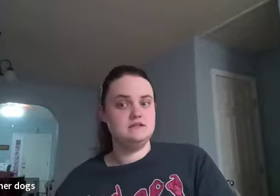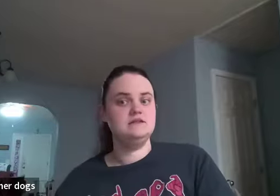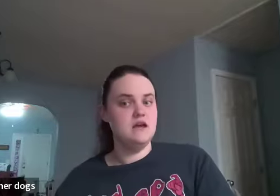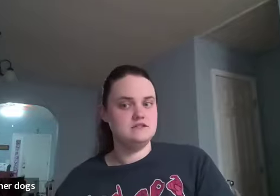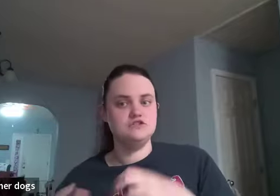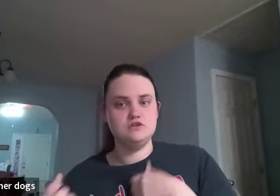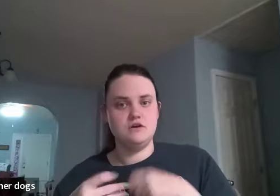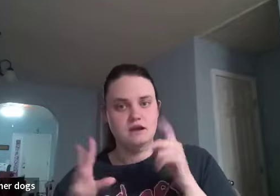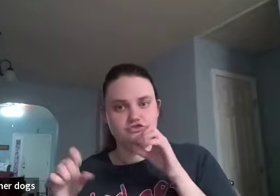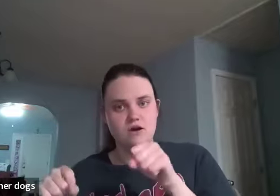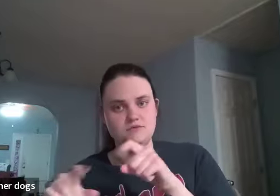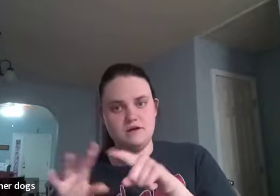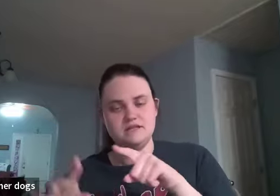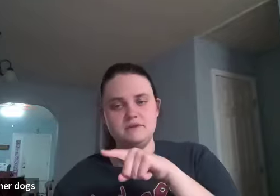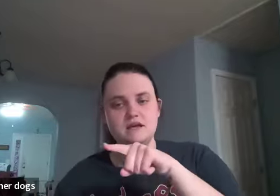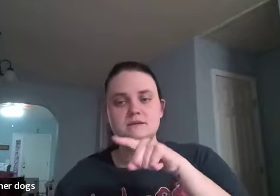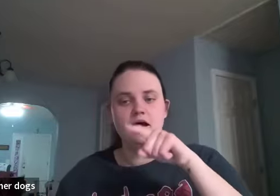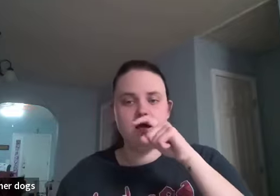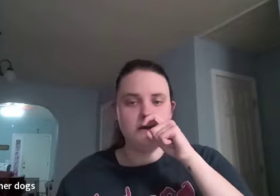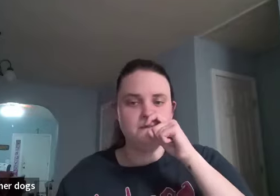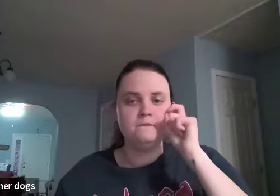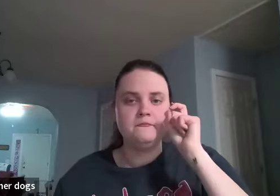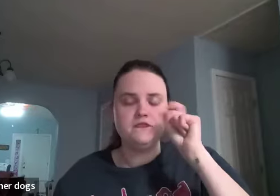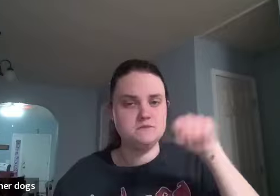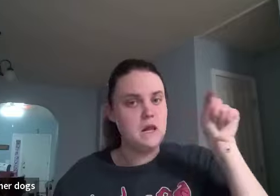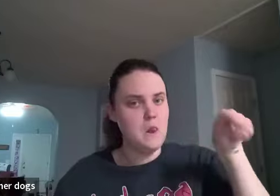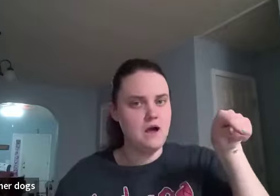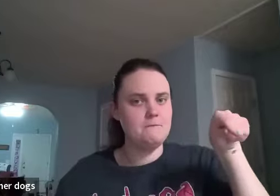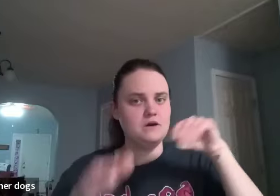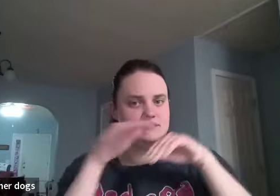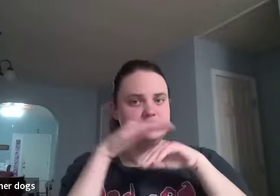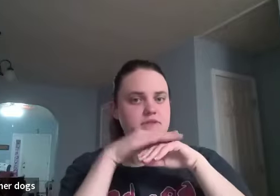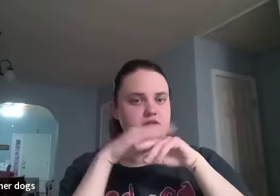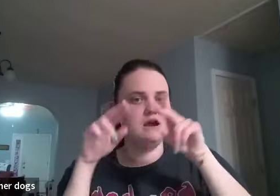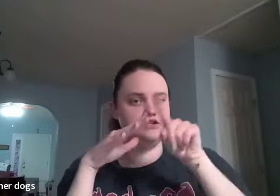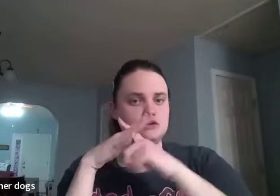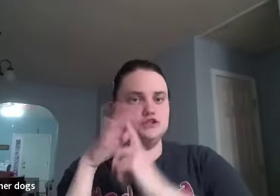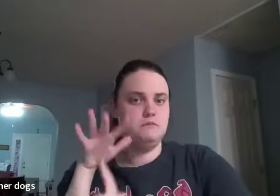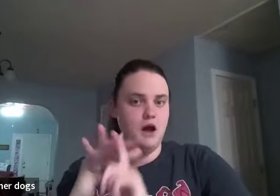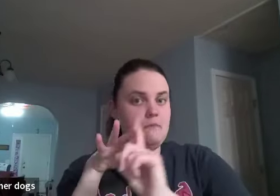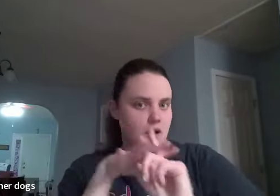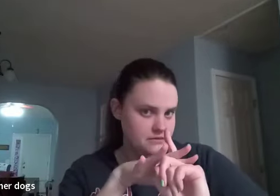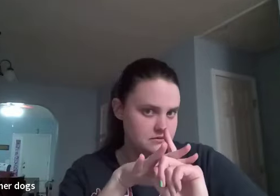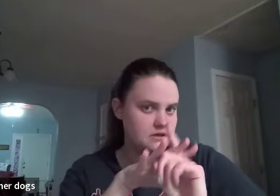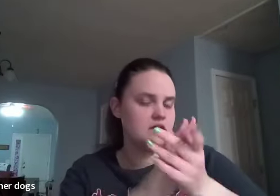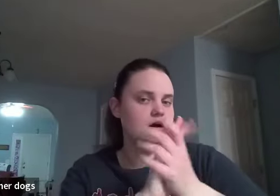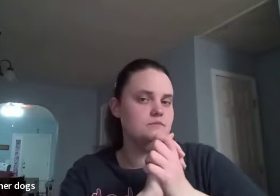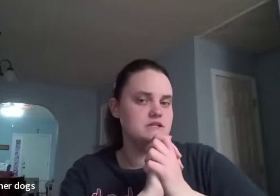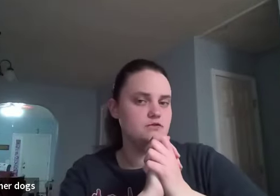yes, yes. So sorry, I dropped what I was saying, but yes, um, there's been a lot more accessibility kind of starting to pop up in